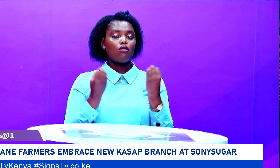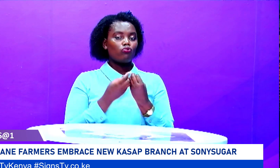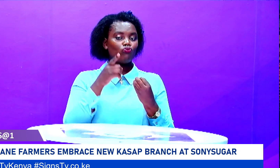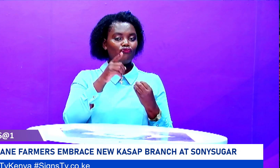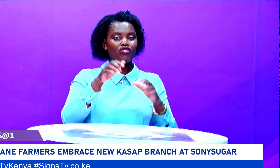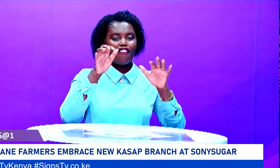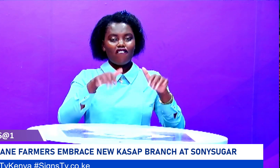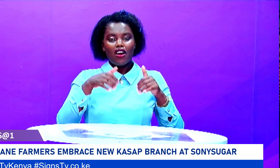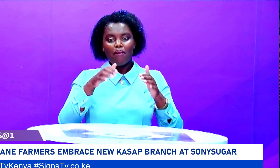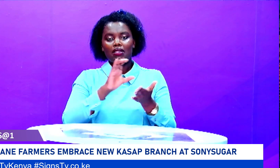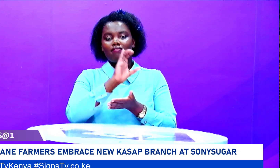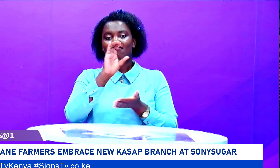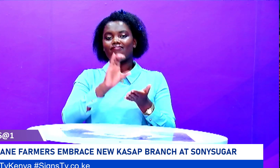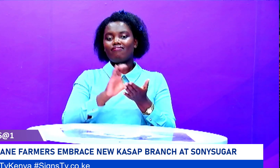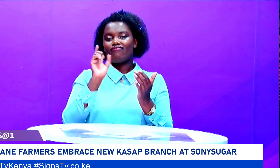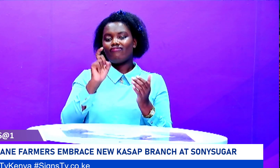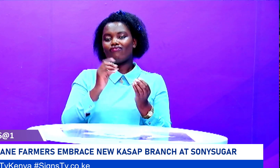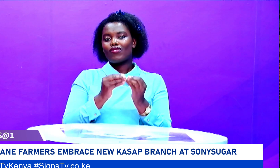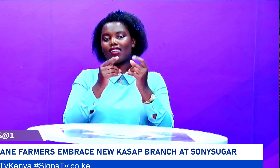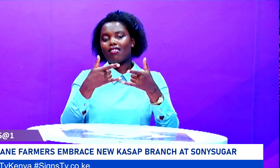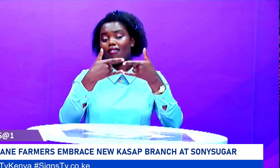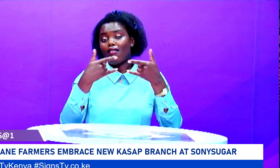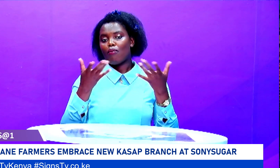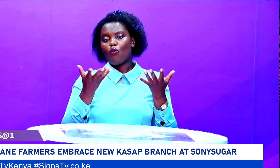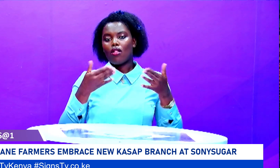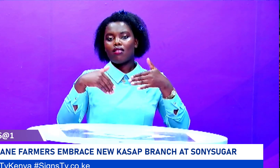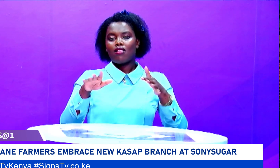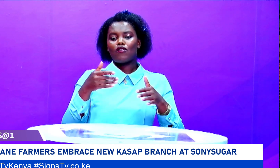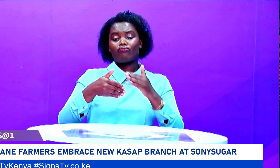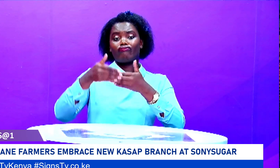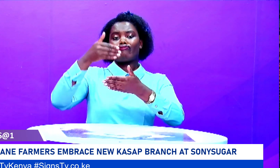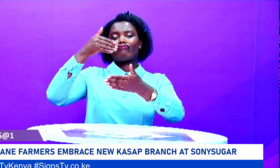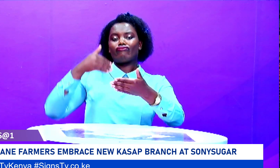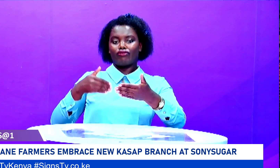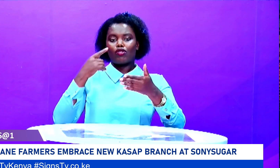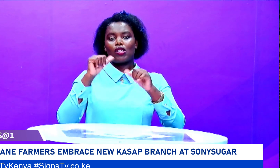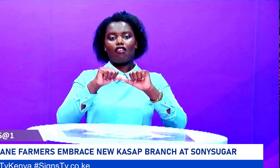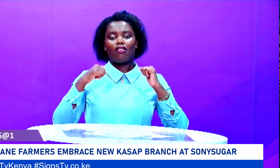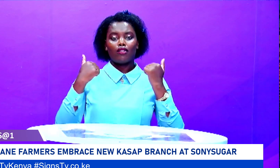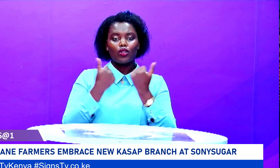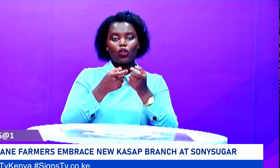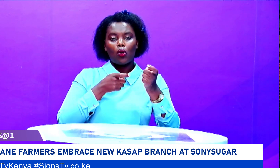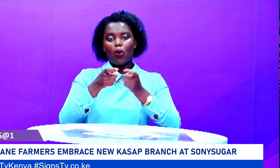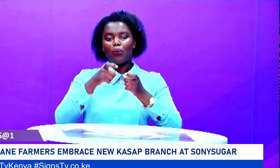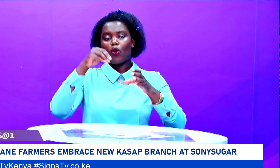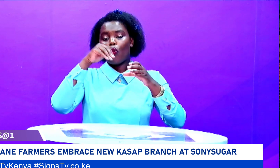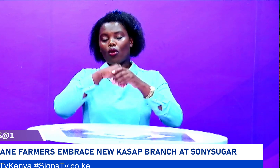emphasized that the organization will be farmer-centered, addressing a gap left by